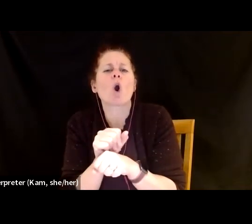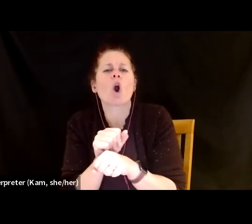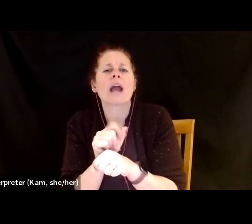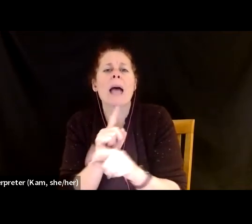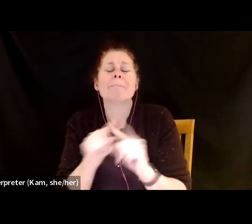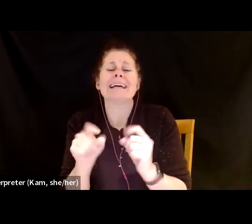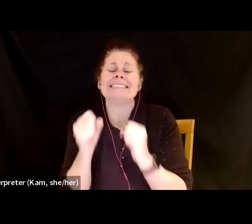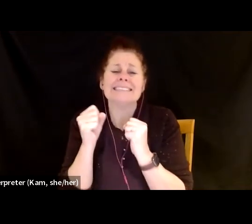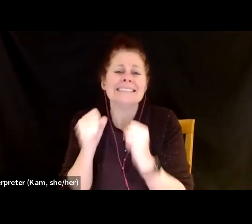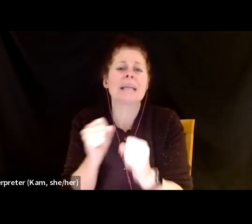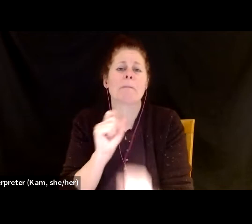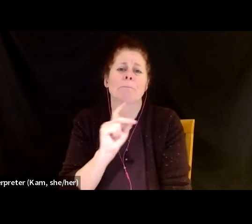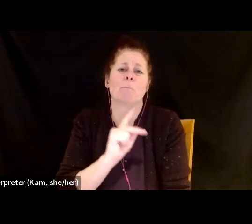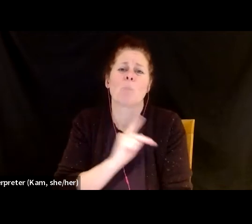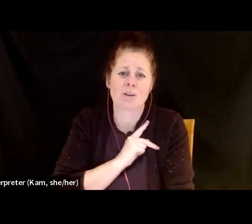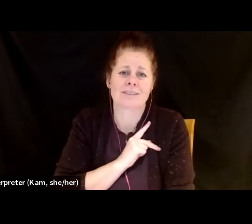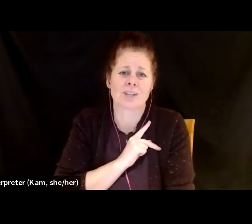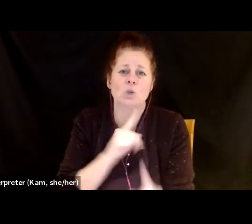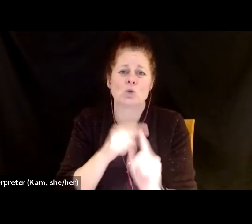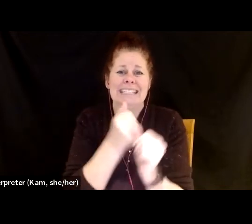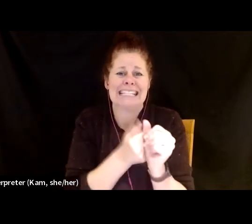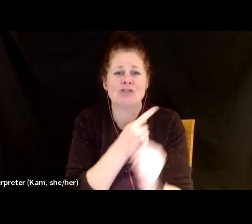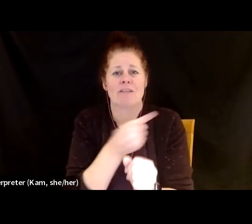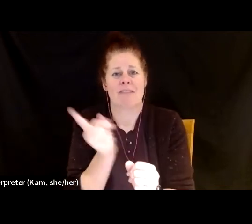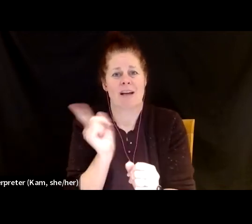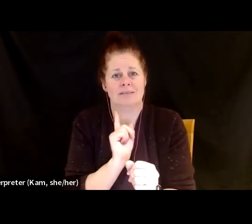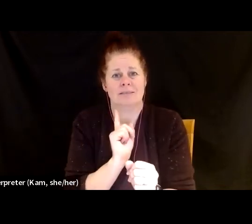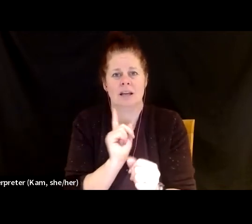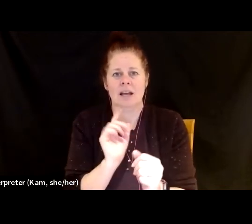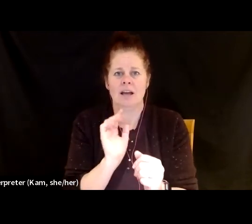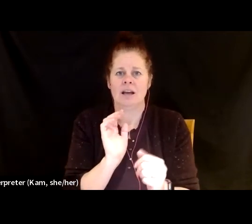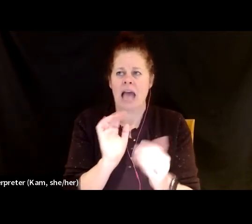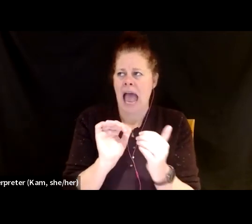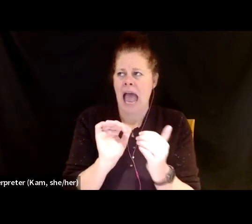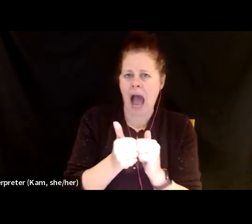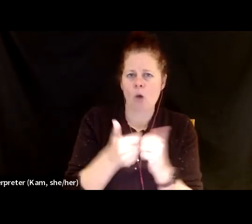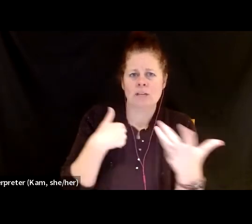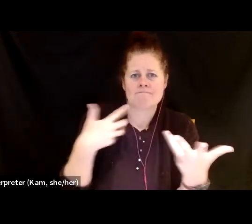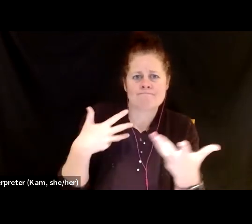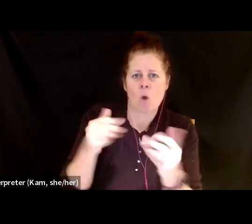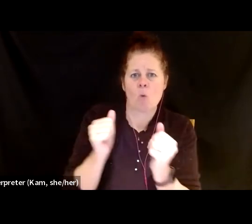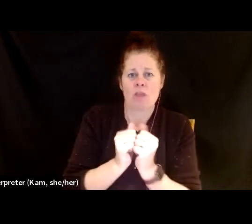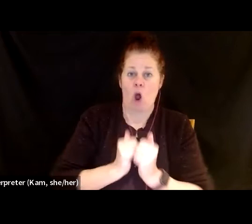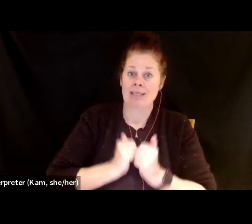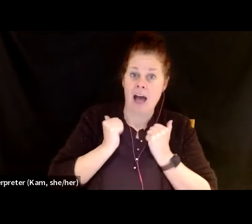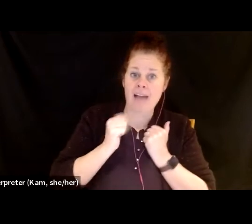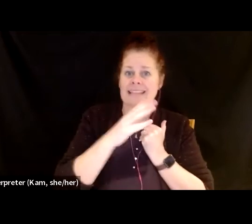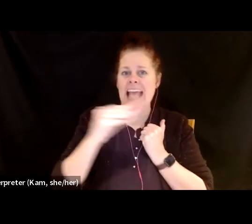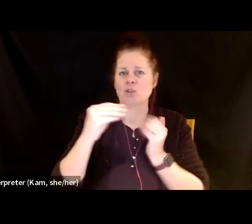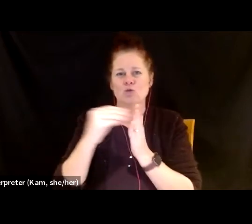and personal in our lives and our experiences with students and our praxis, and personal